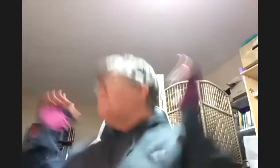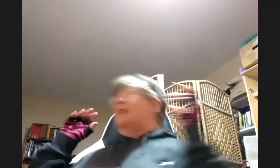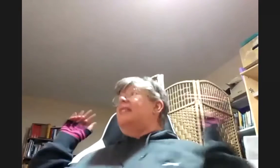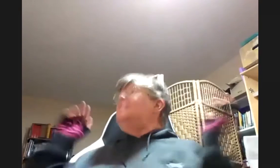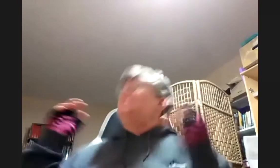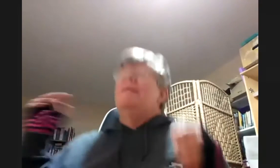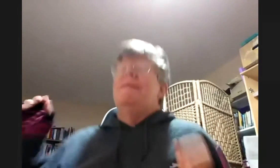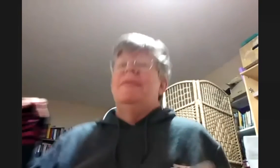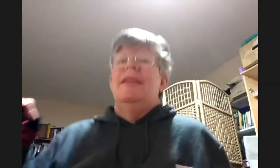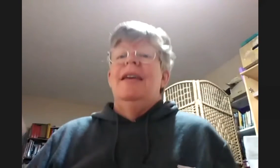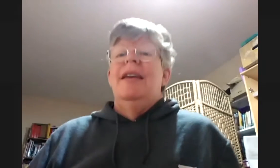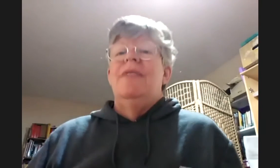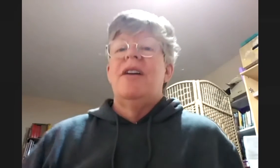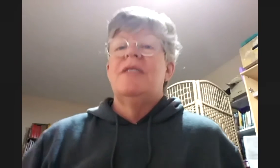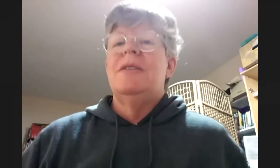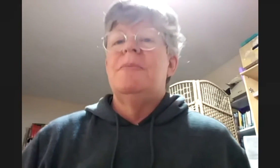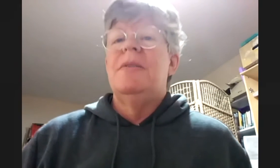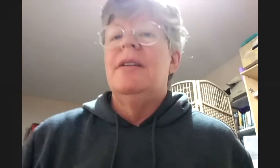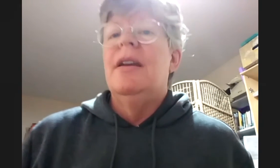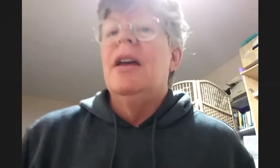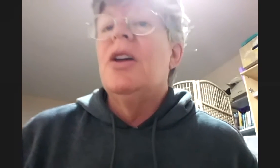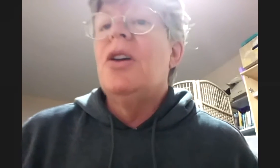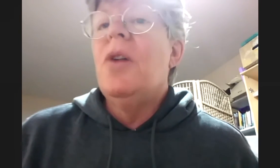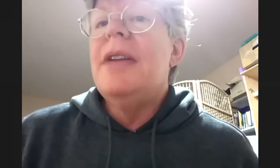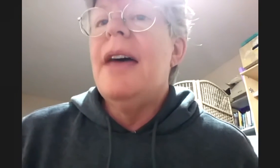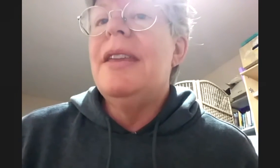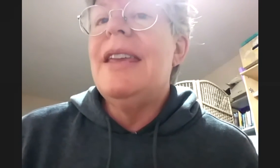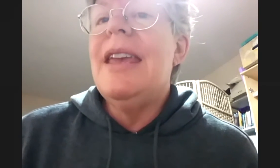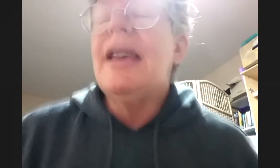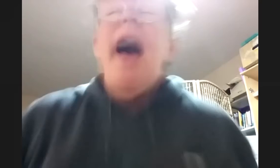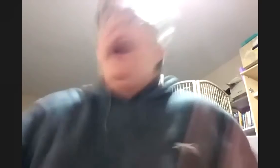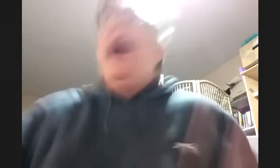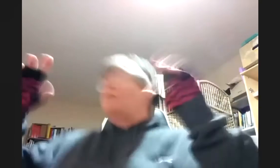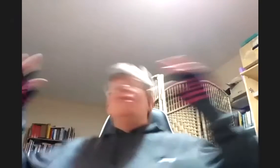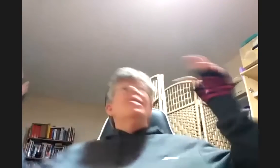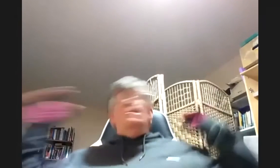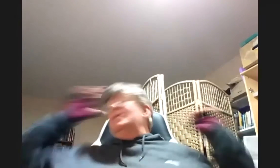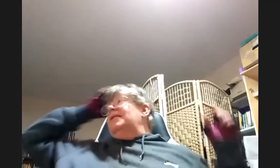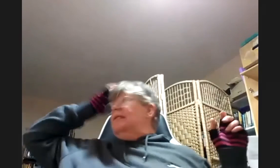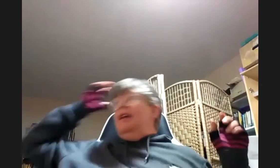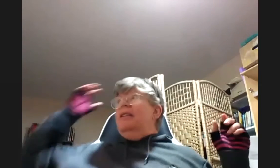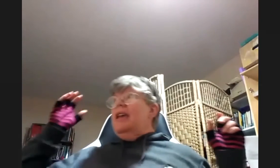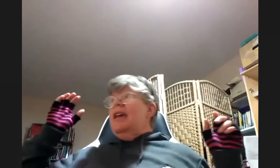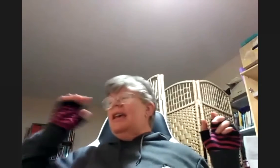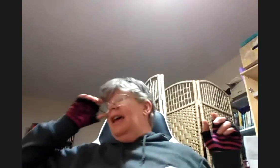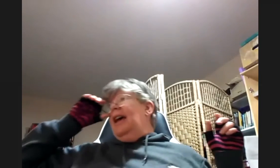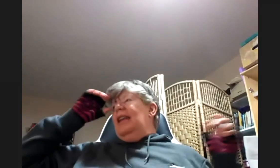I do? And Fox whispered, go tell the king. Of course I must go tell the king. And then